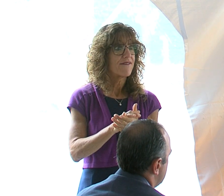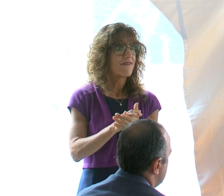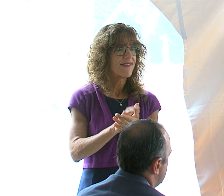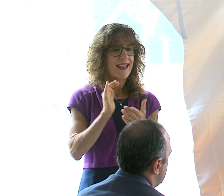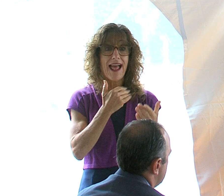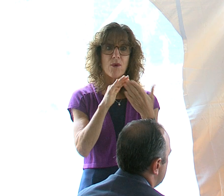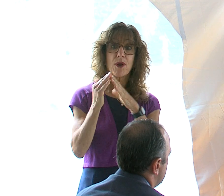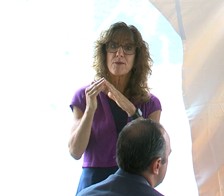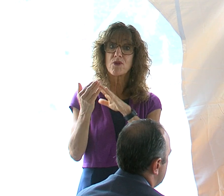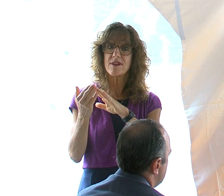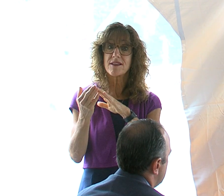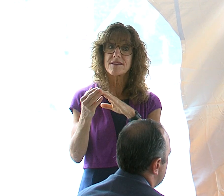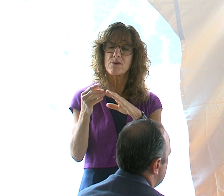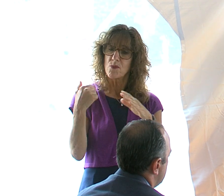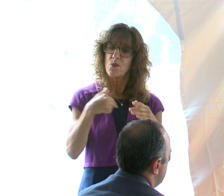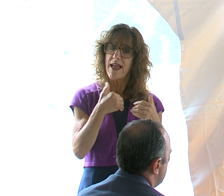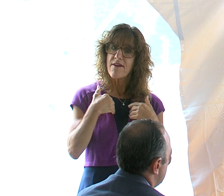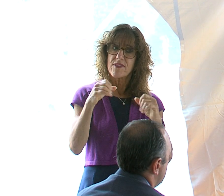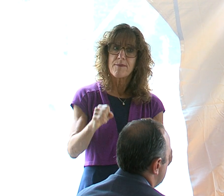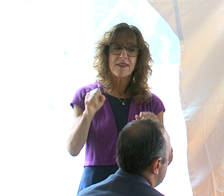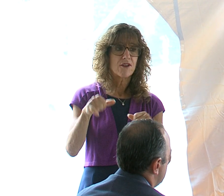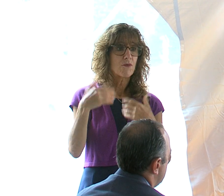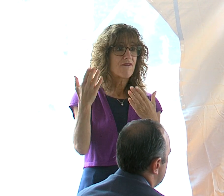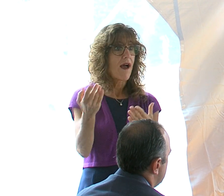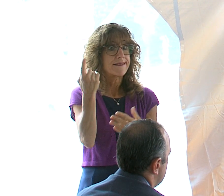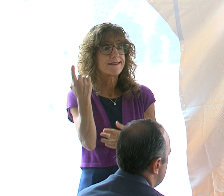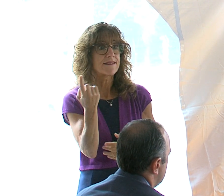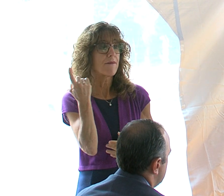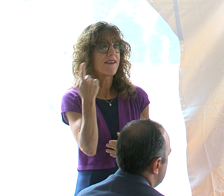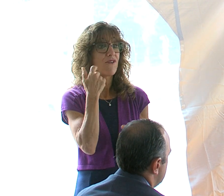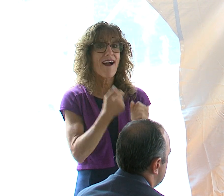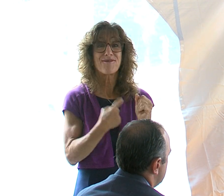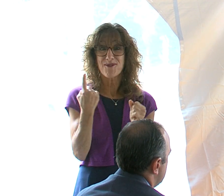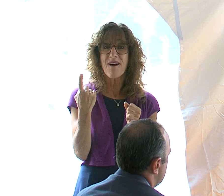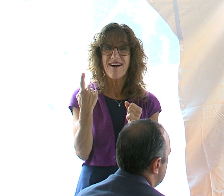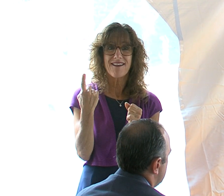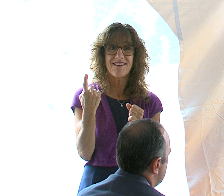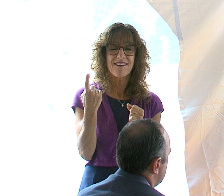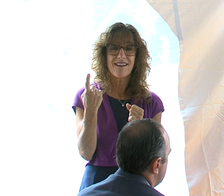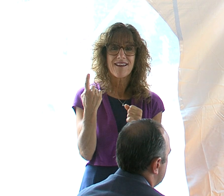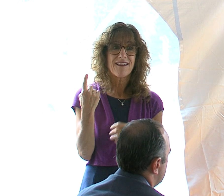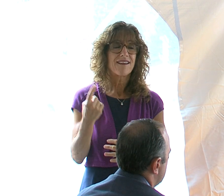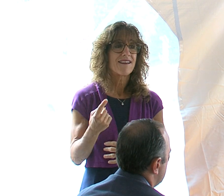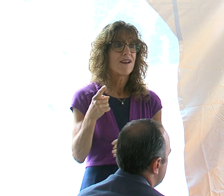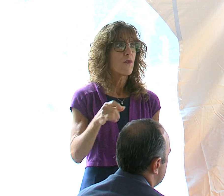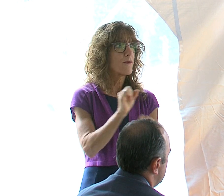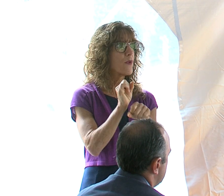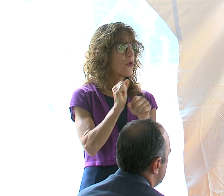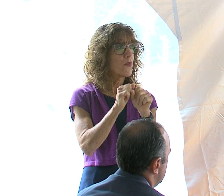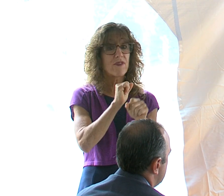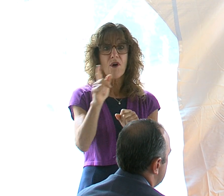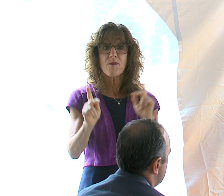in our communities, we really do have the capability of providing something for everyone when we work with